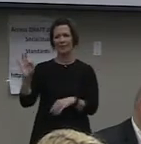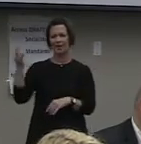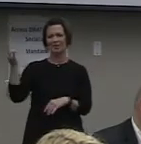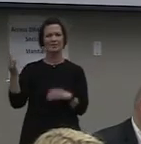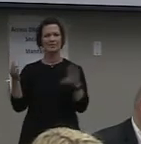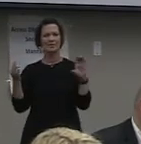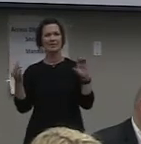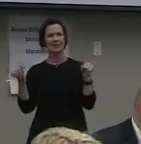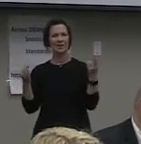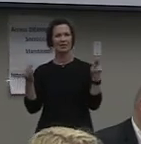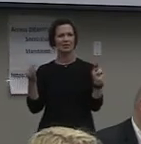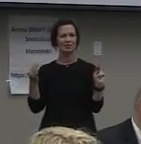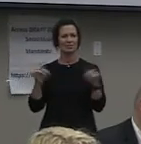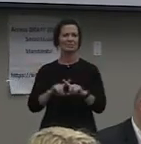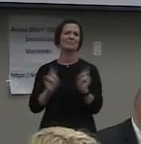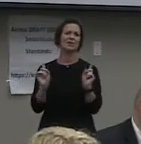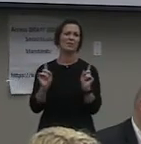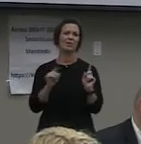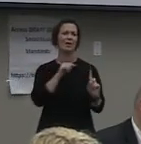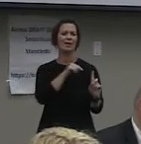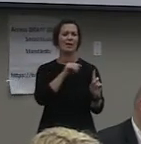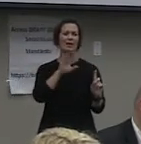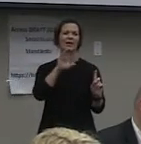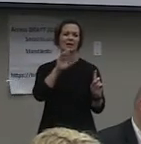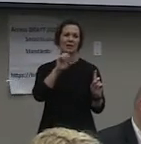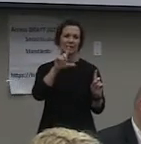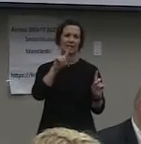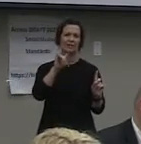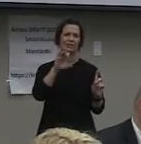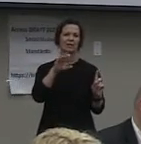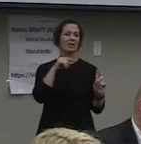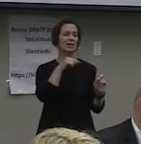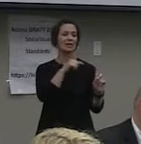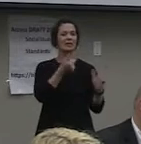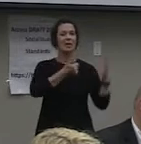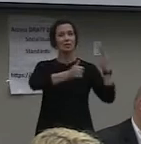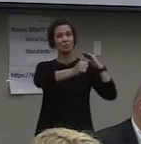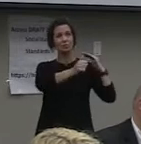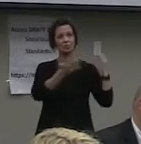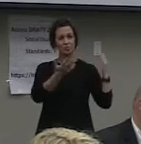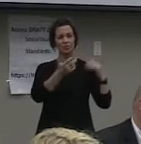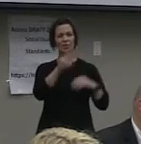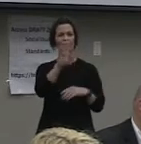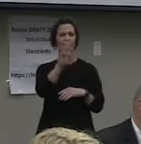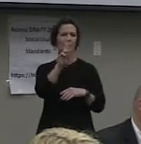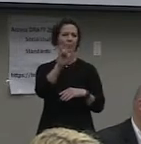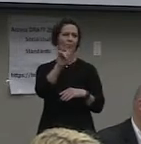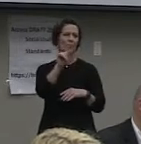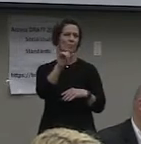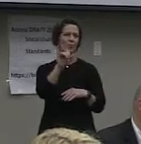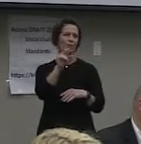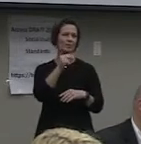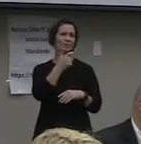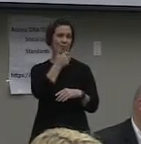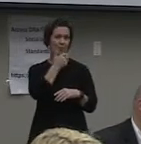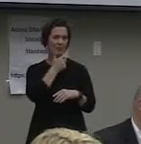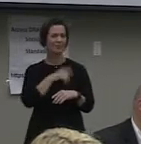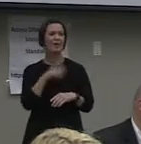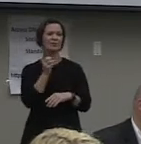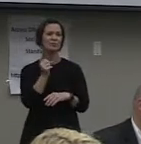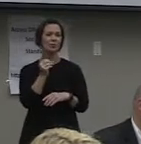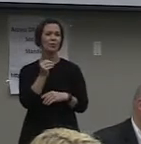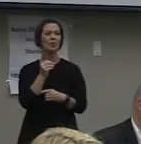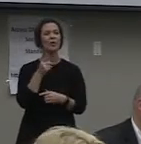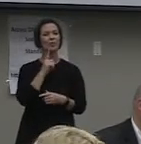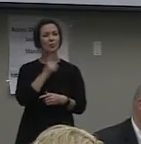originally from was Celtic, and they were actually under Britain for centuries. So that really needs to be